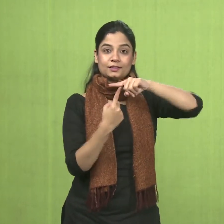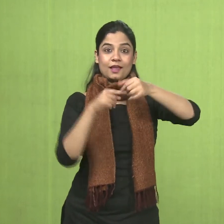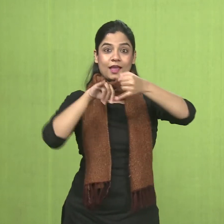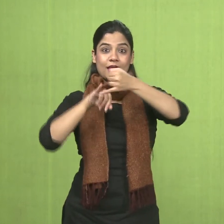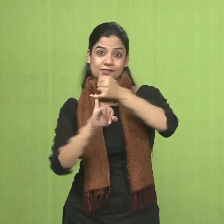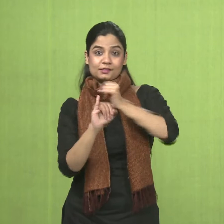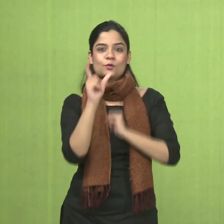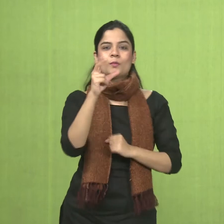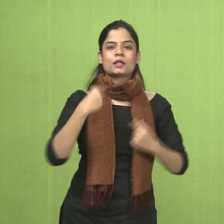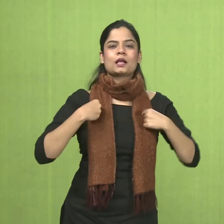genders.